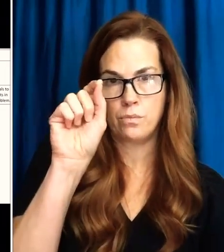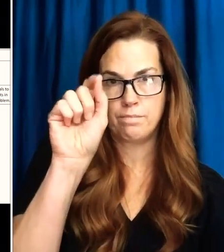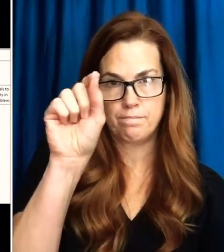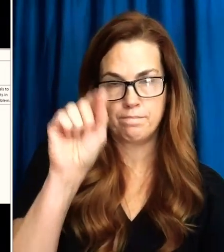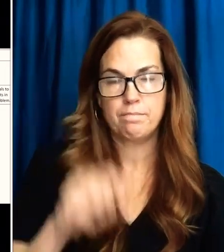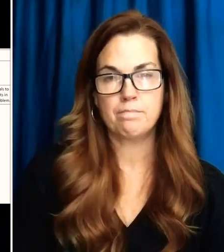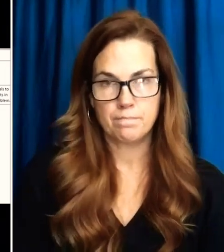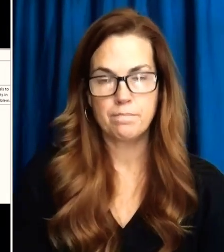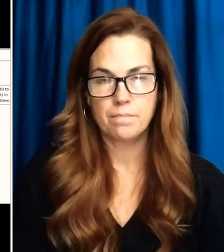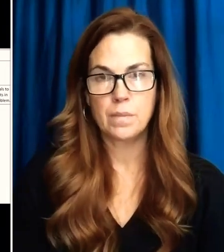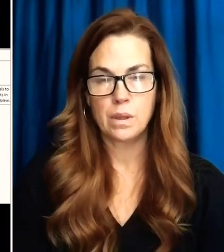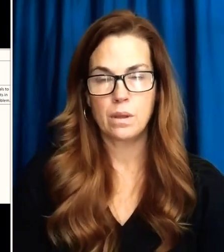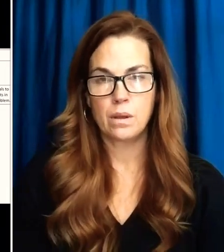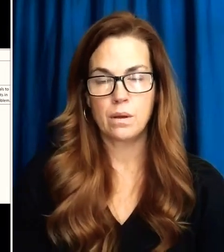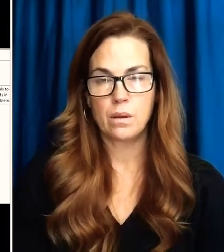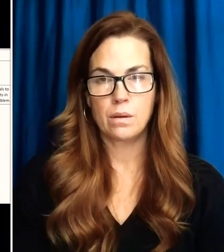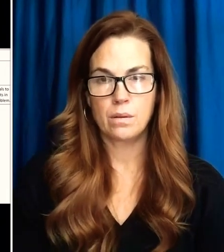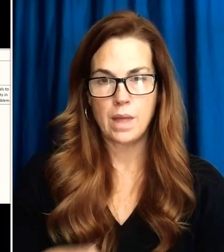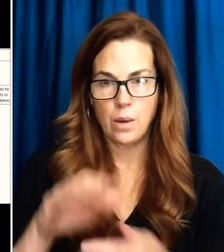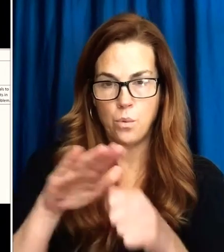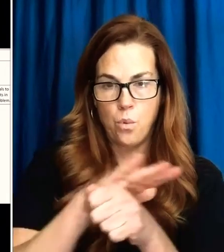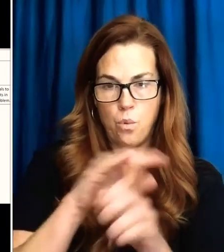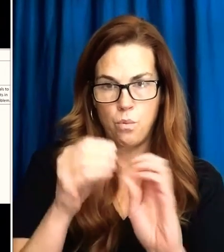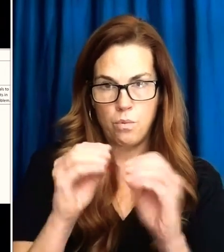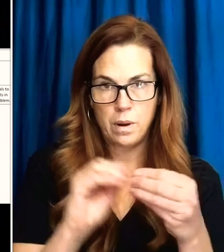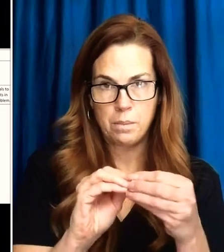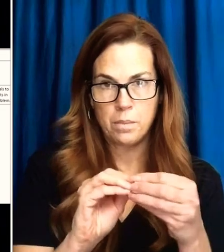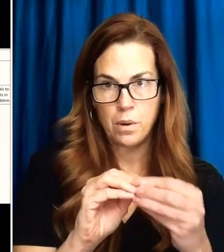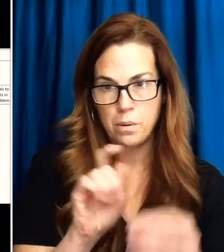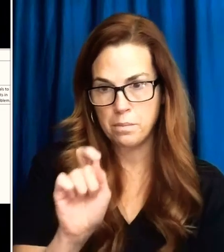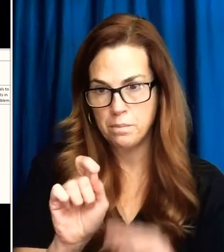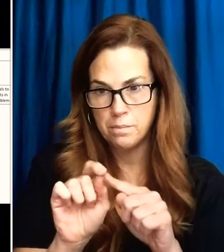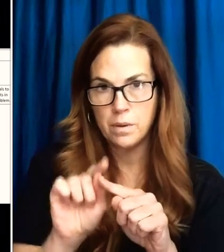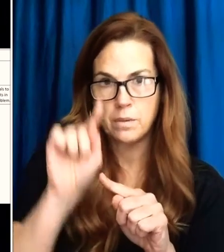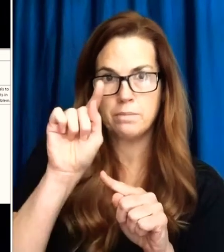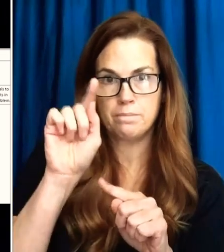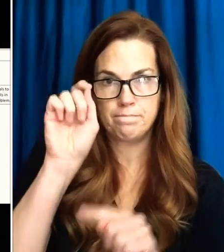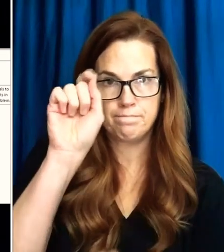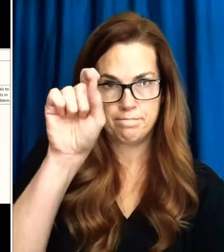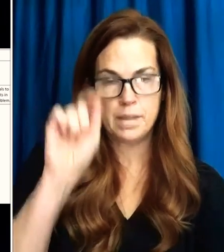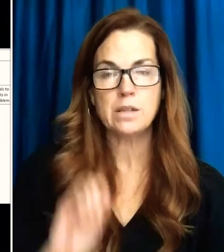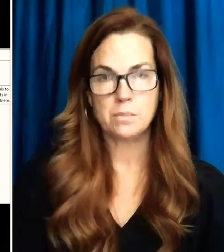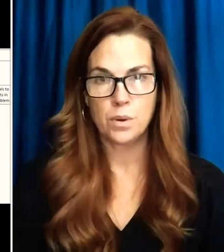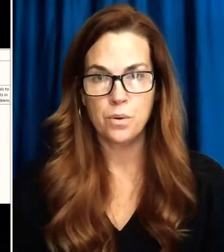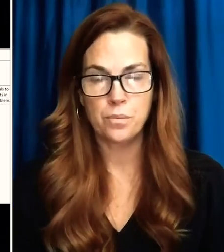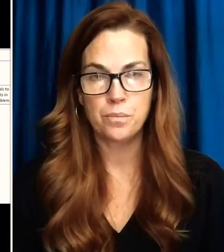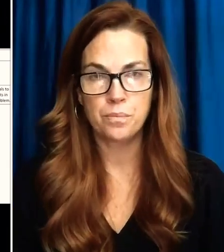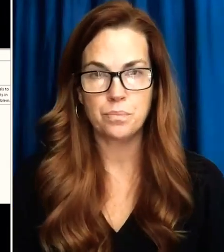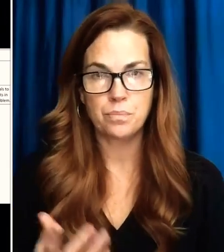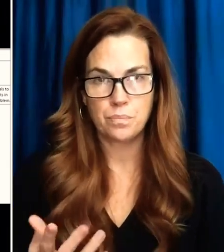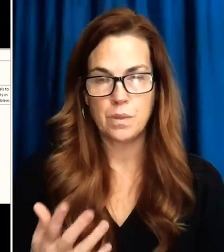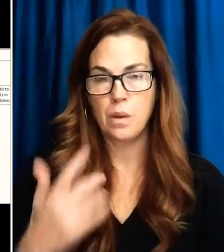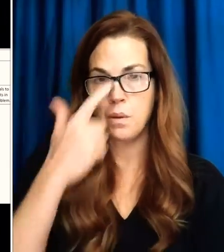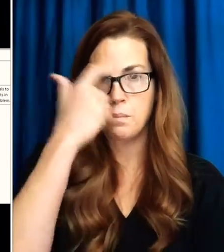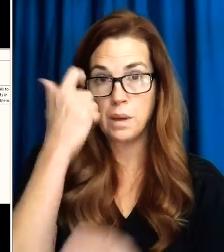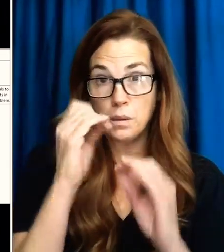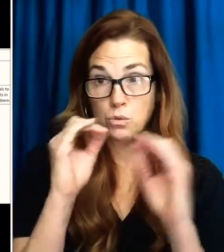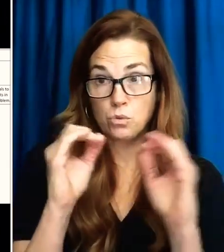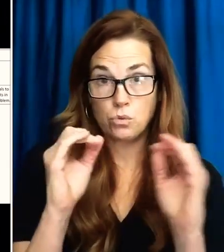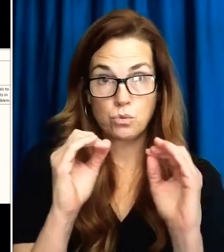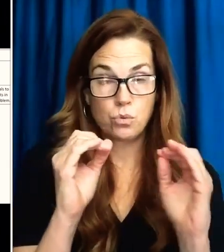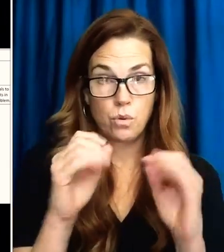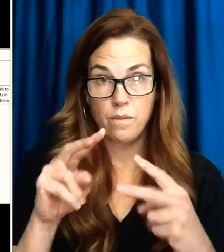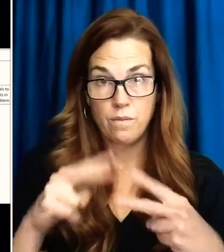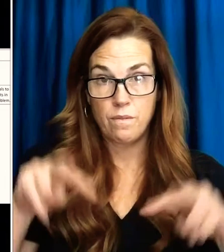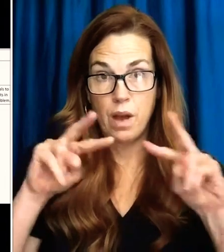on the top. So decimal, decimal. And since there's no values here, we can fill those in with zeros, but only if we